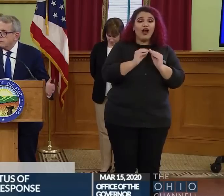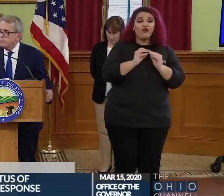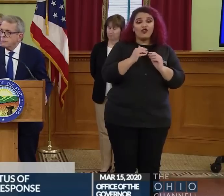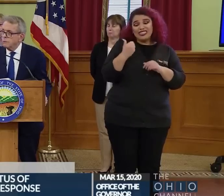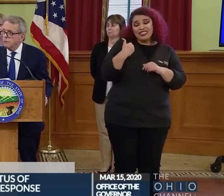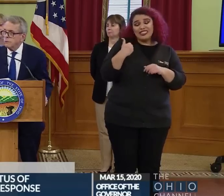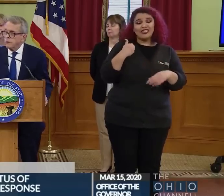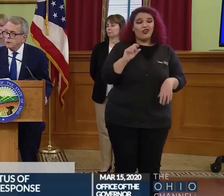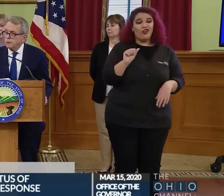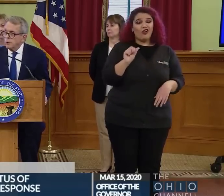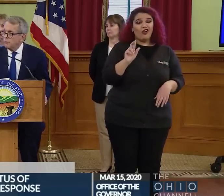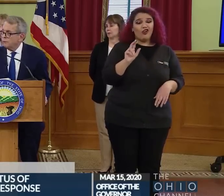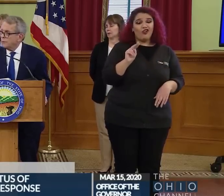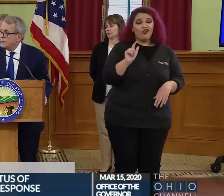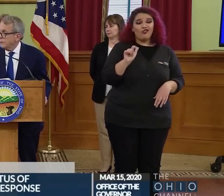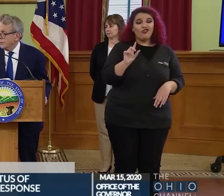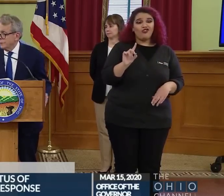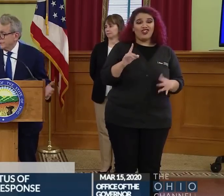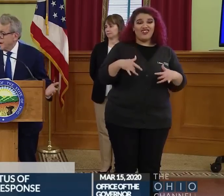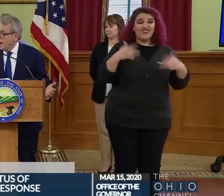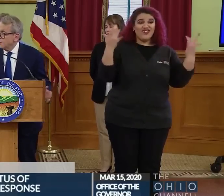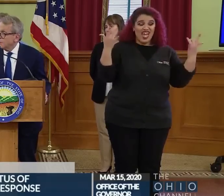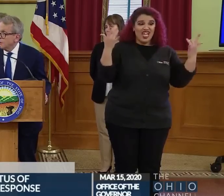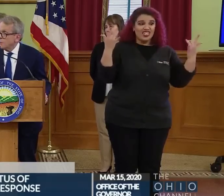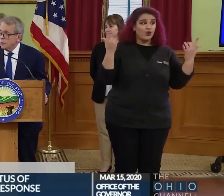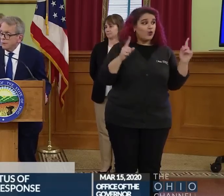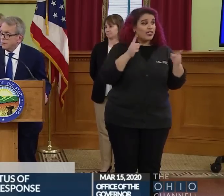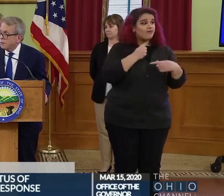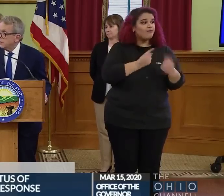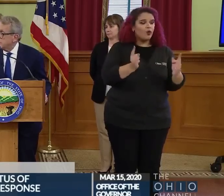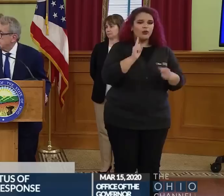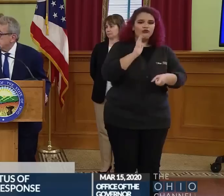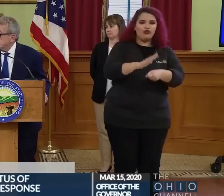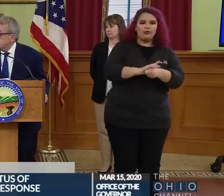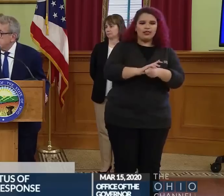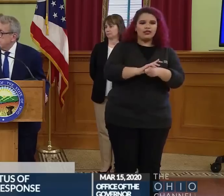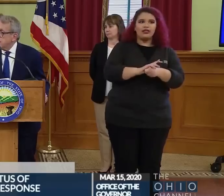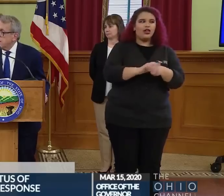that tough. What at the time was a very, very tough decision.